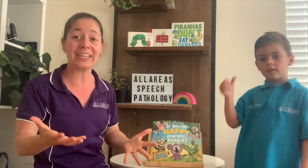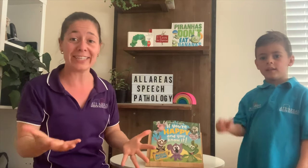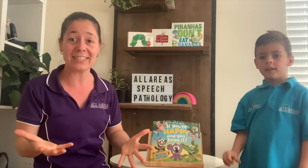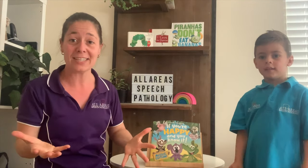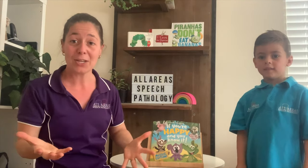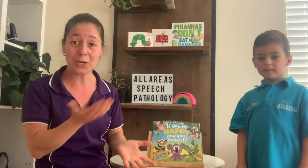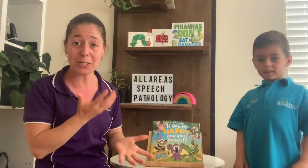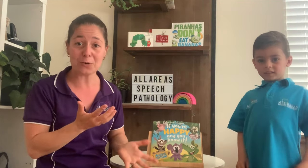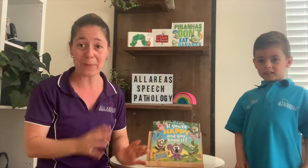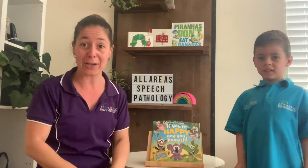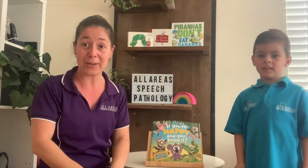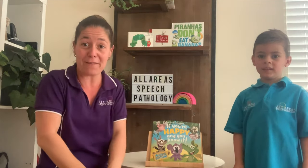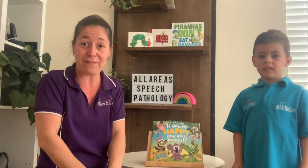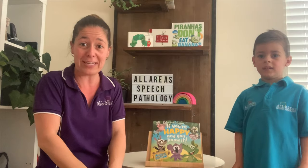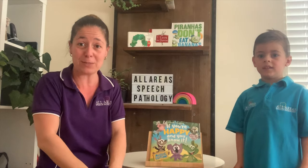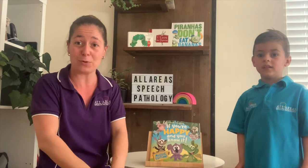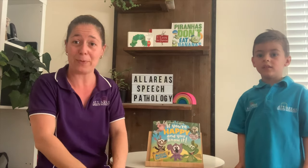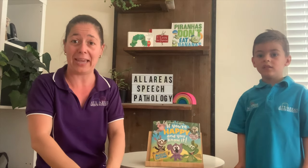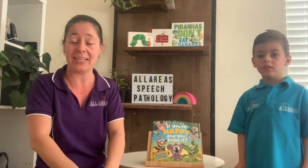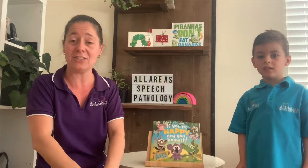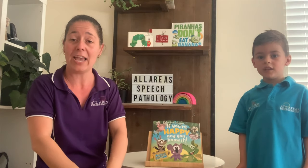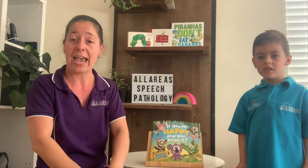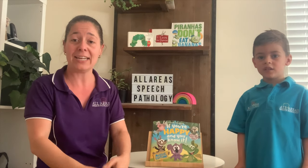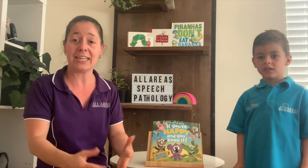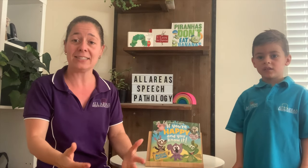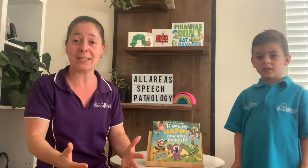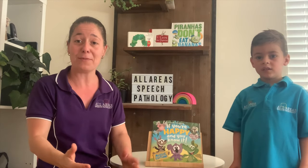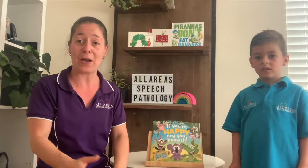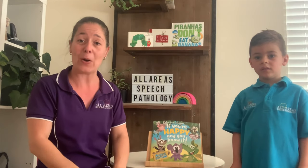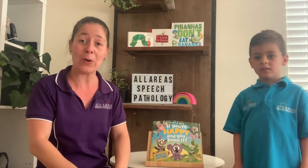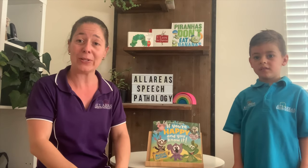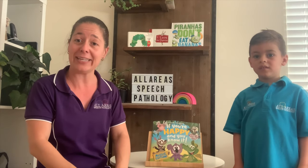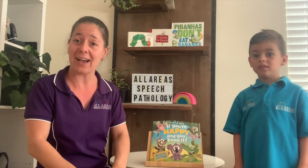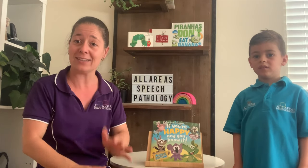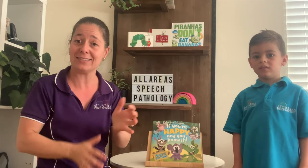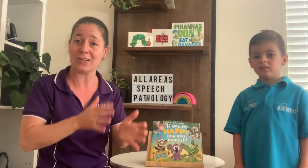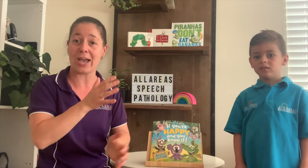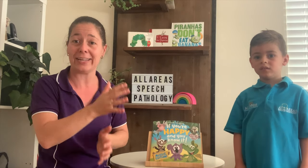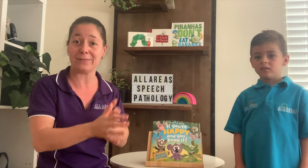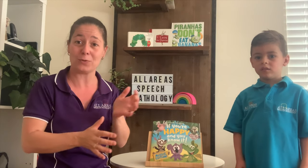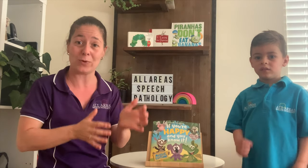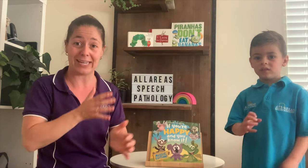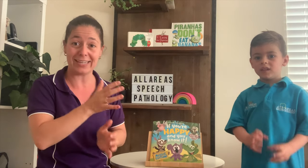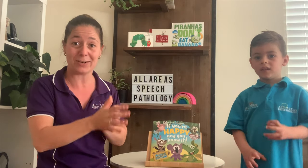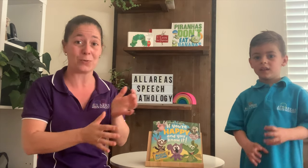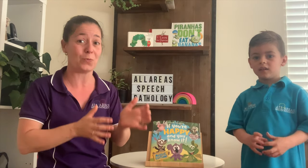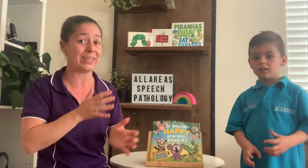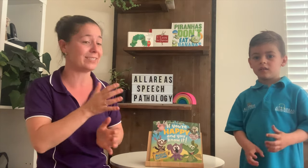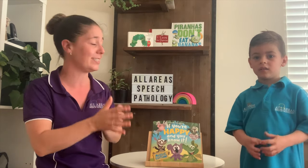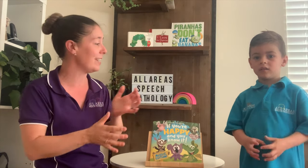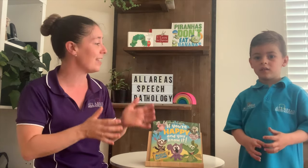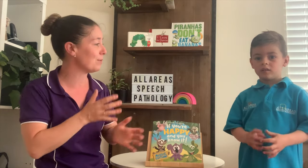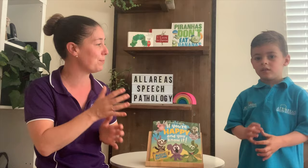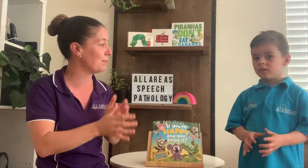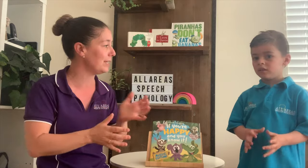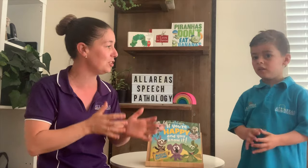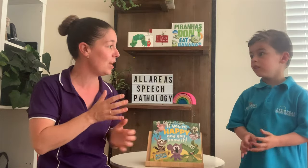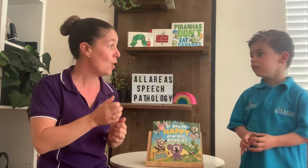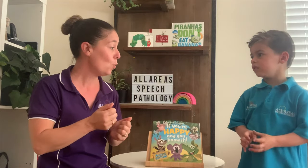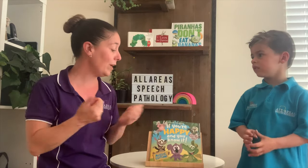feelings, you can look back on our Facebook page and in some of our earlier Sign of the Week on Wednesday that we published, we